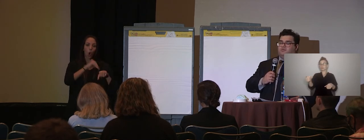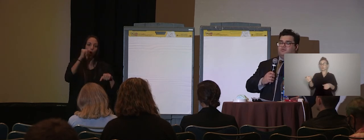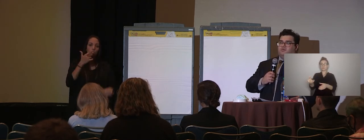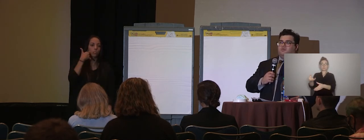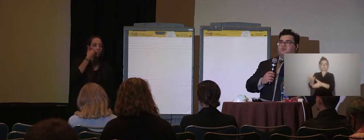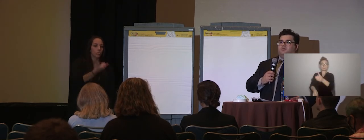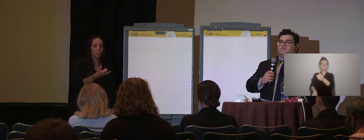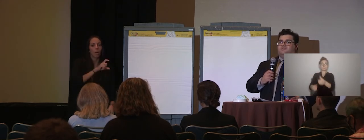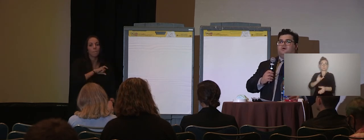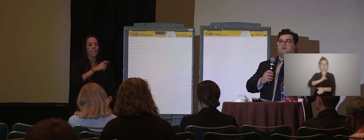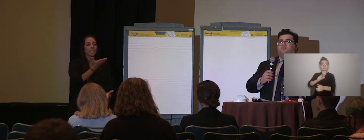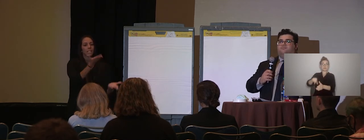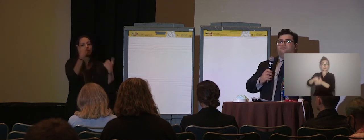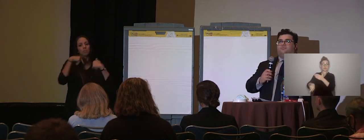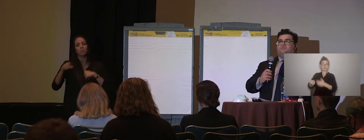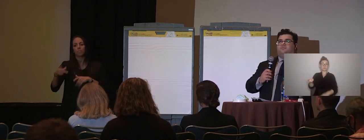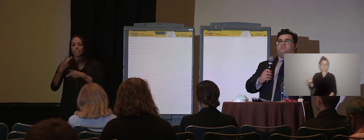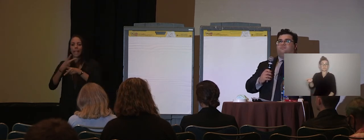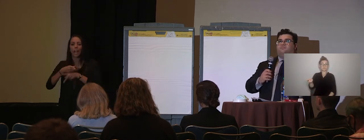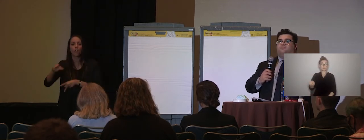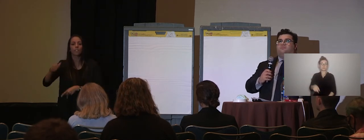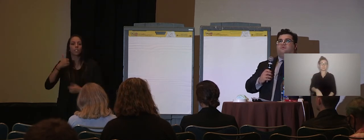killed. So